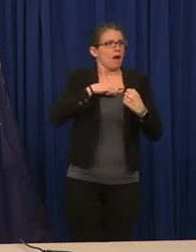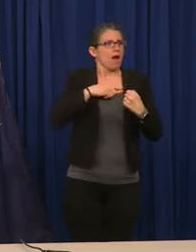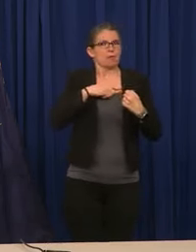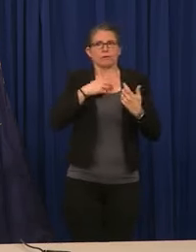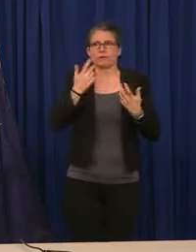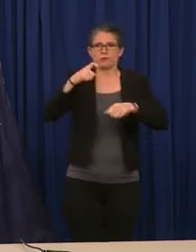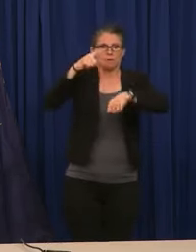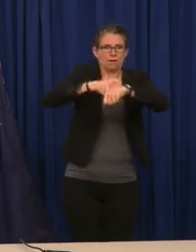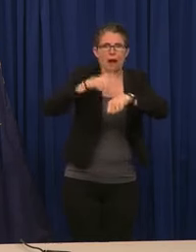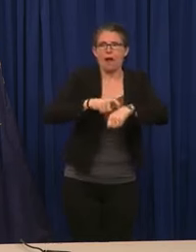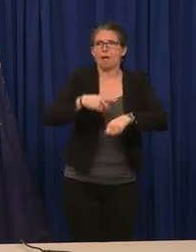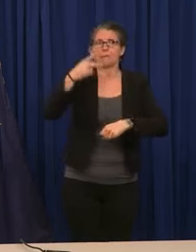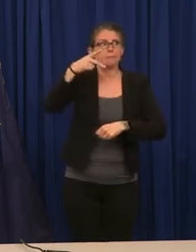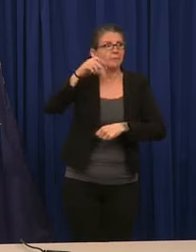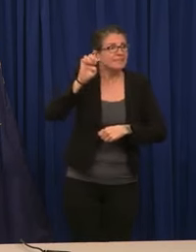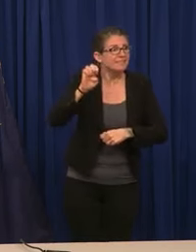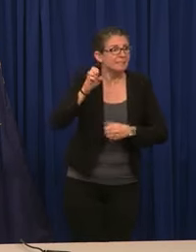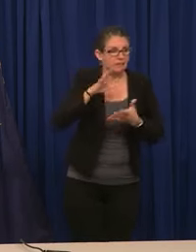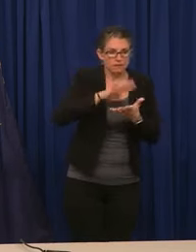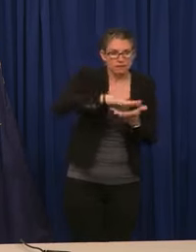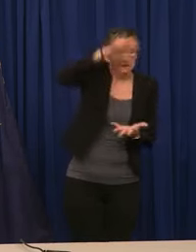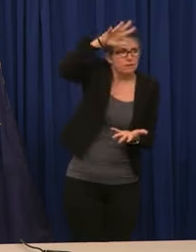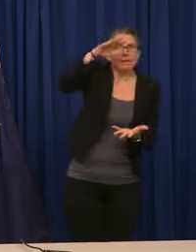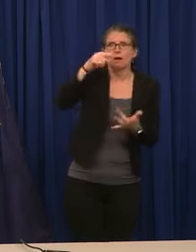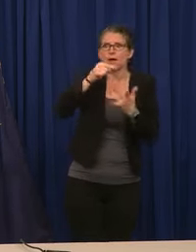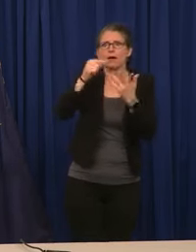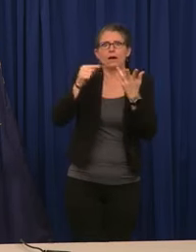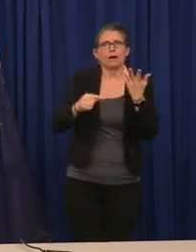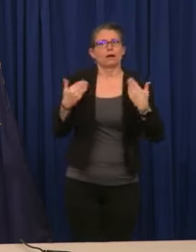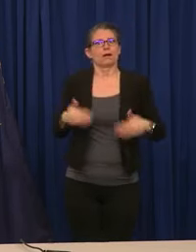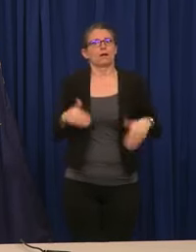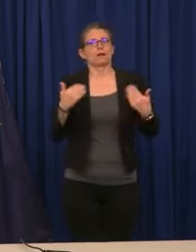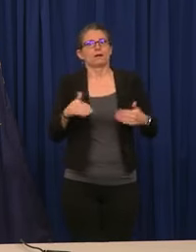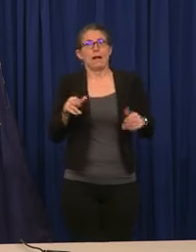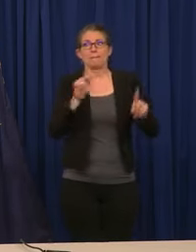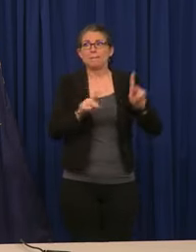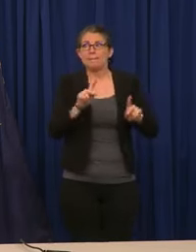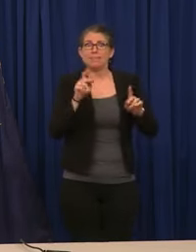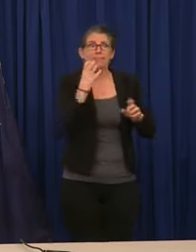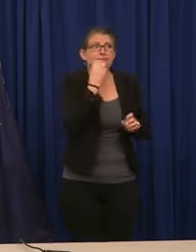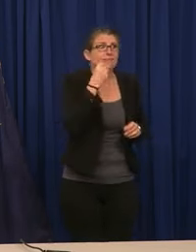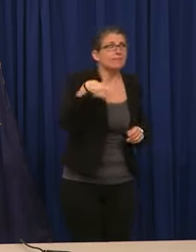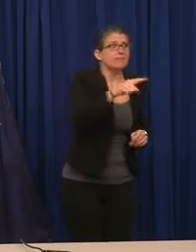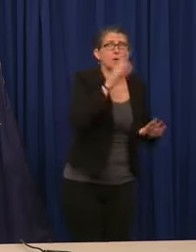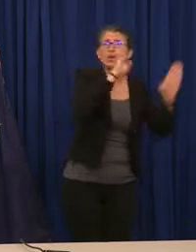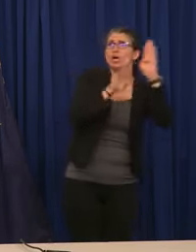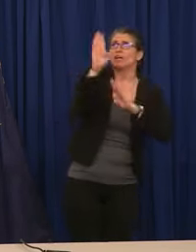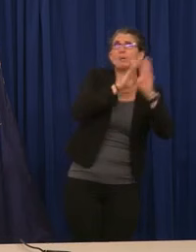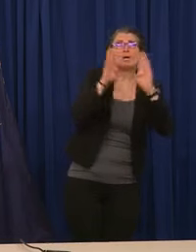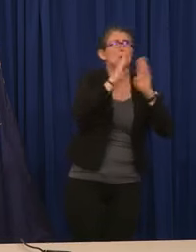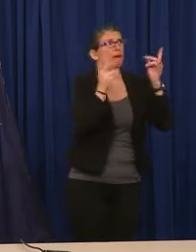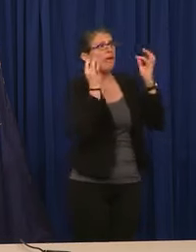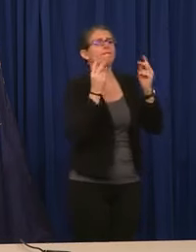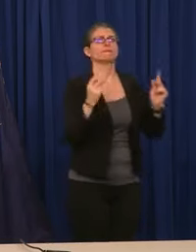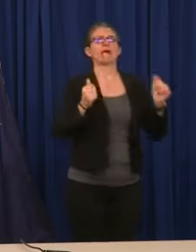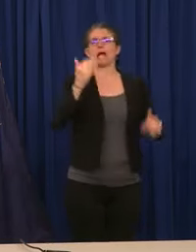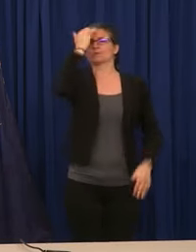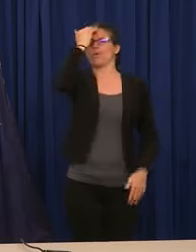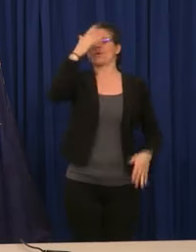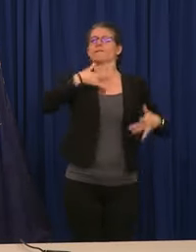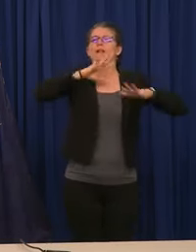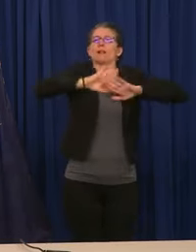for physicians, and for conservation of our vital personal protective equipment.